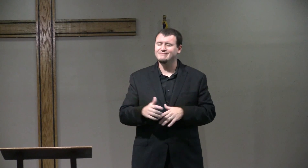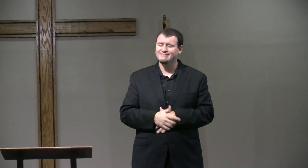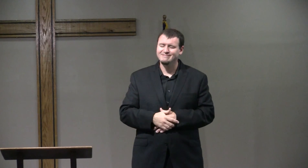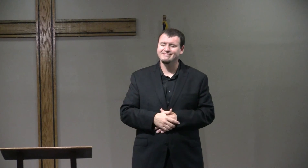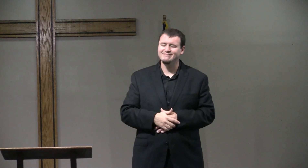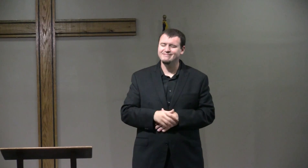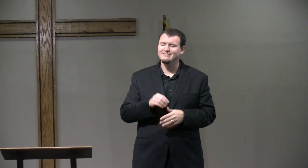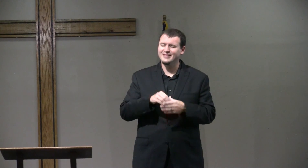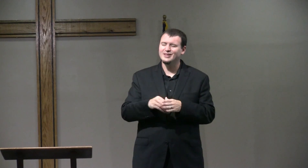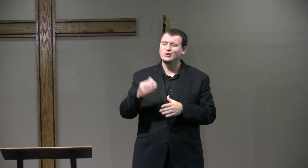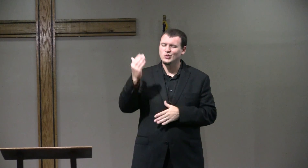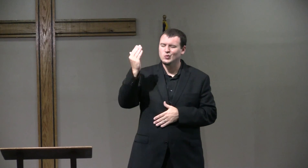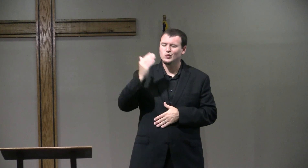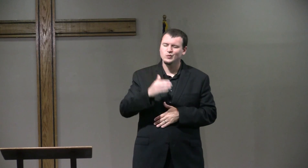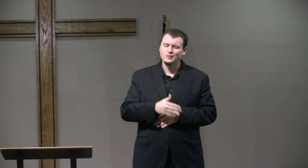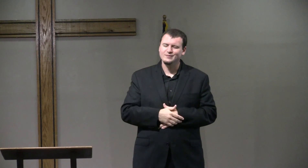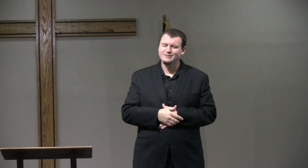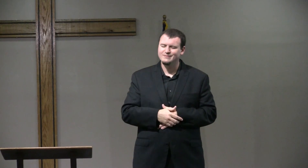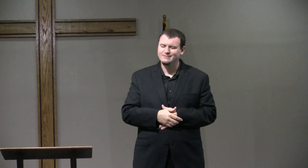Have liberty